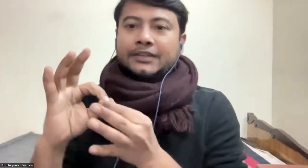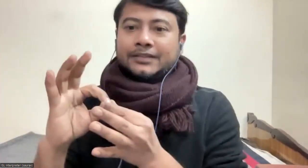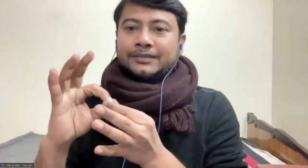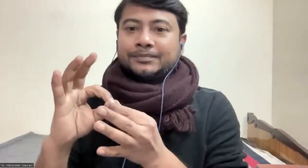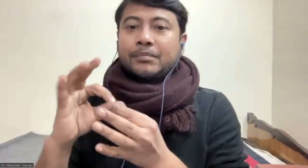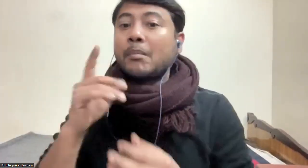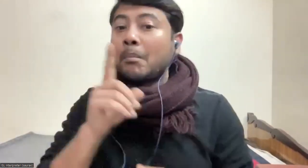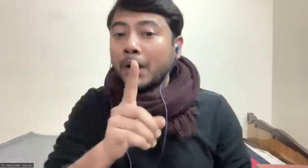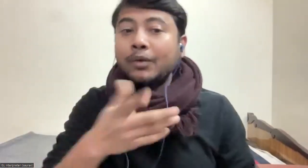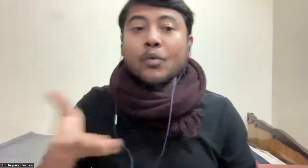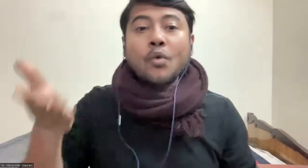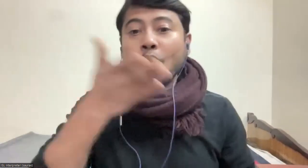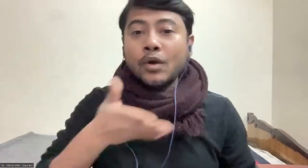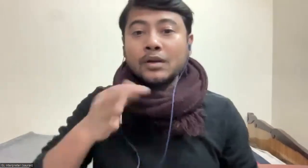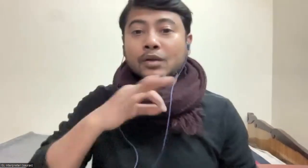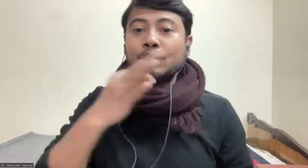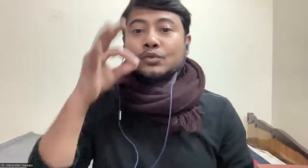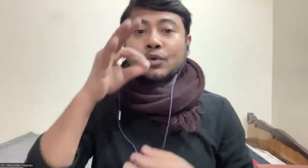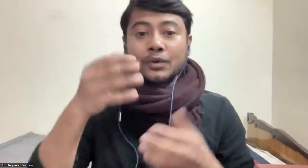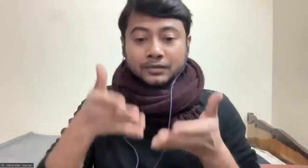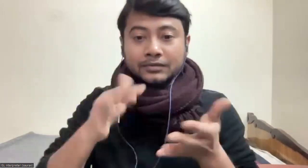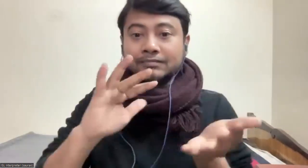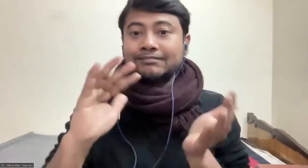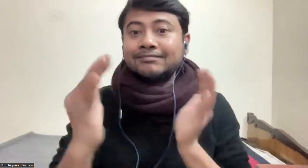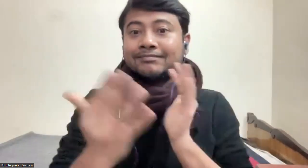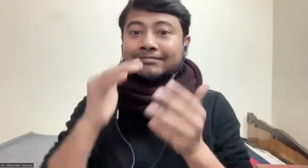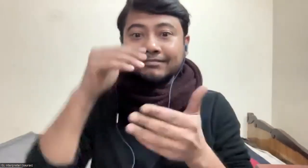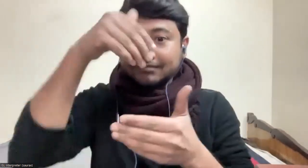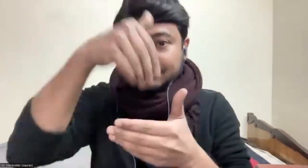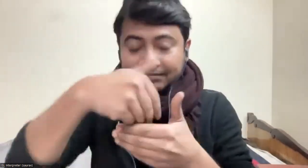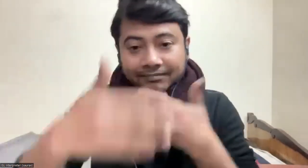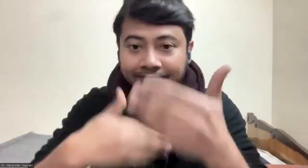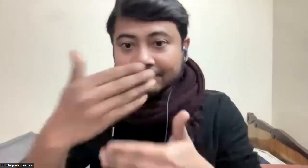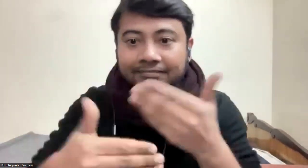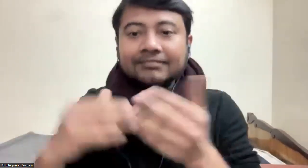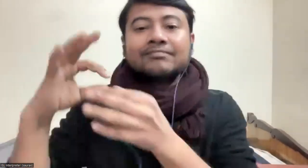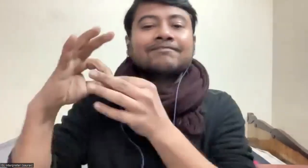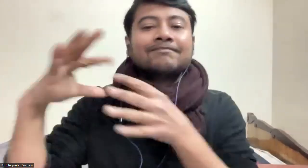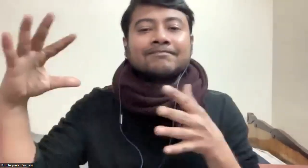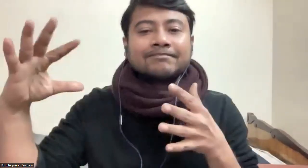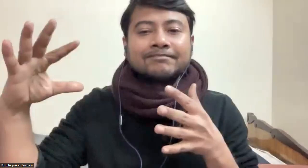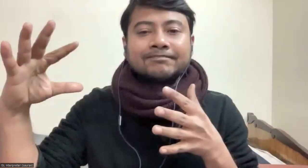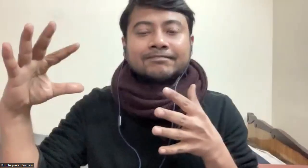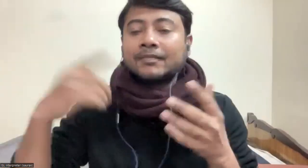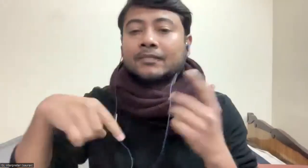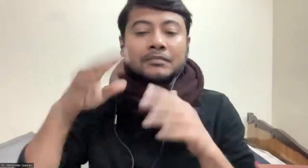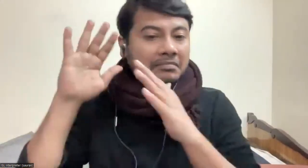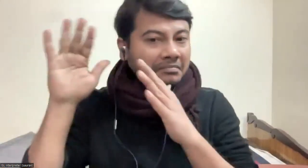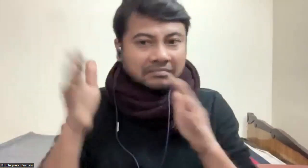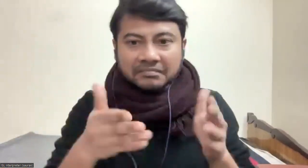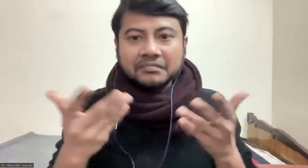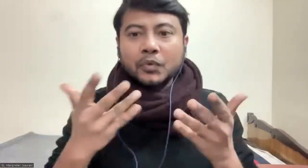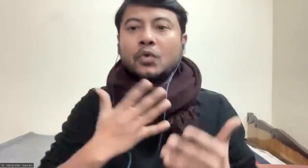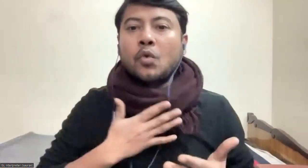forget our relationship with Krishna. We only remember our desires, and we only